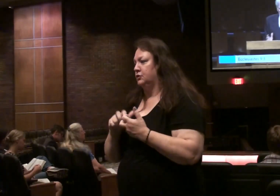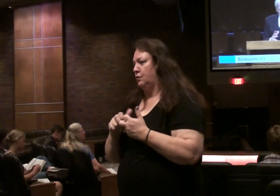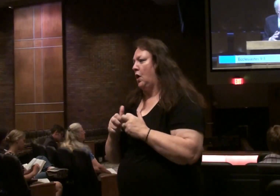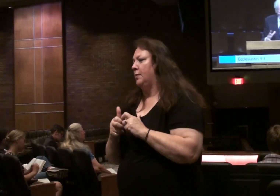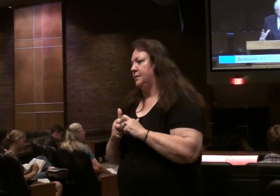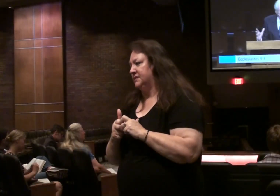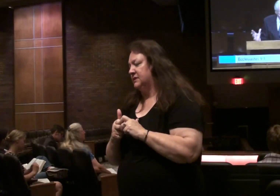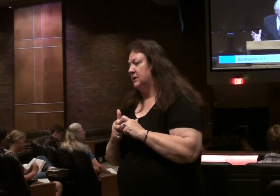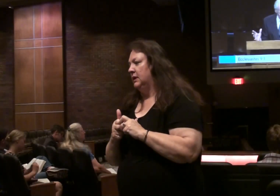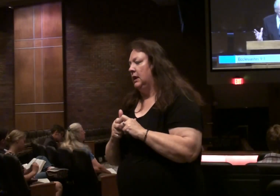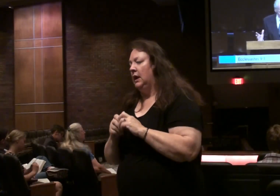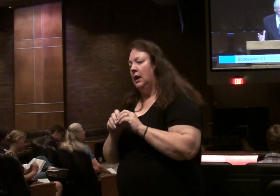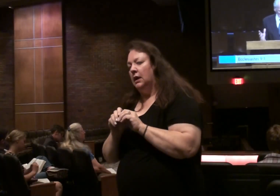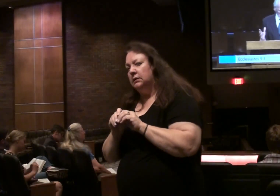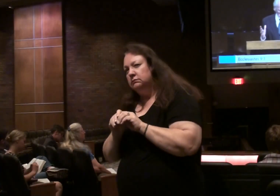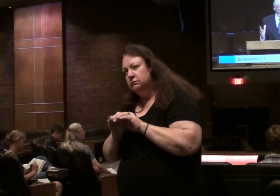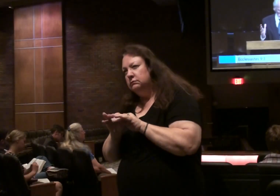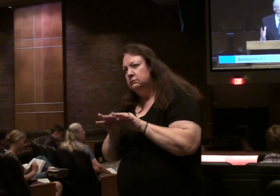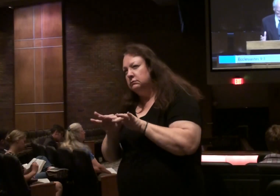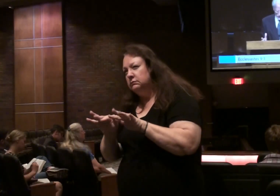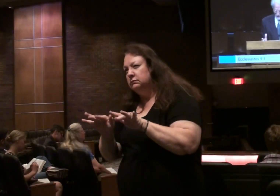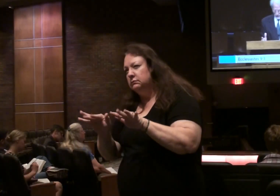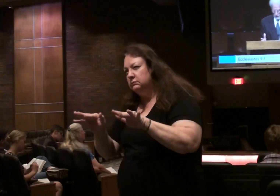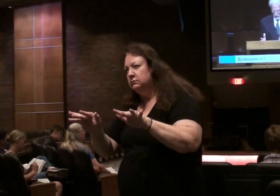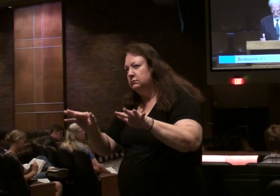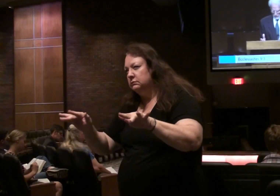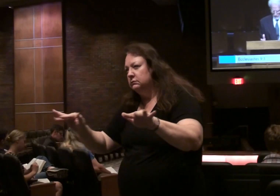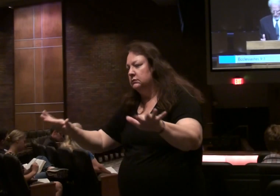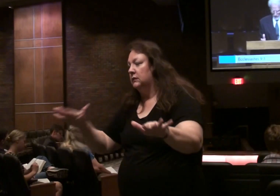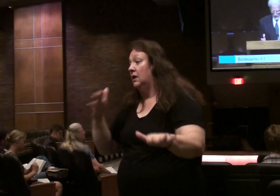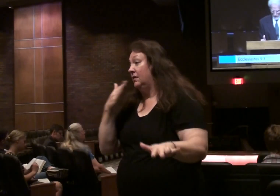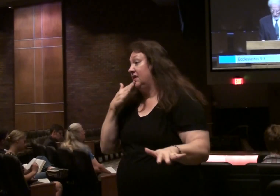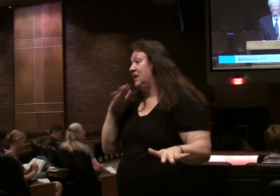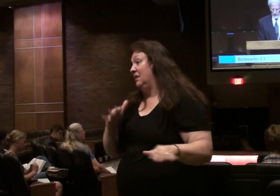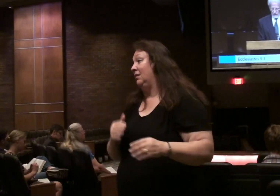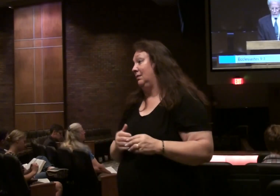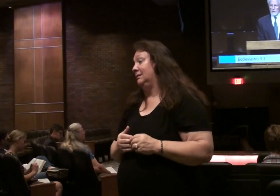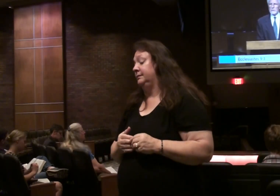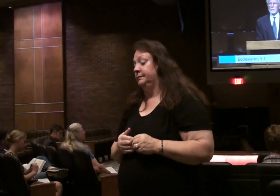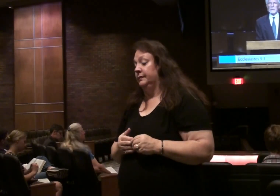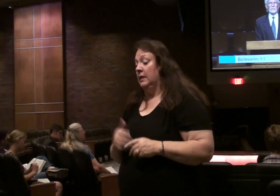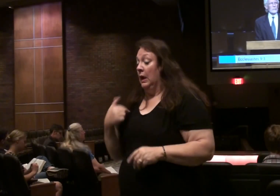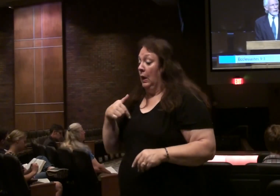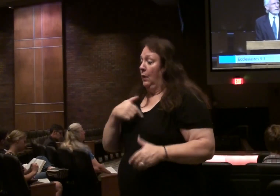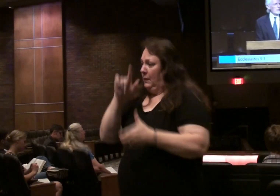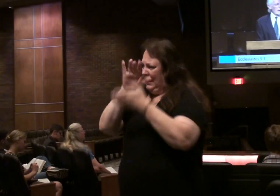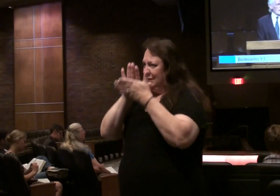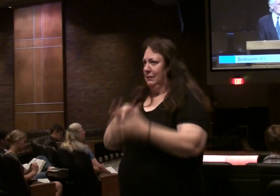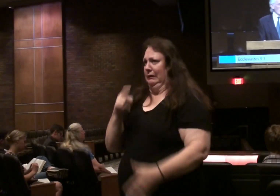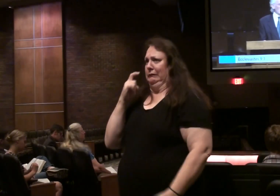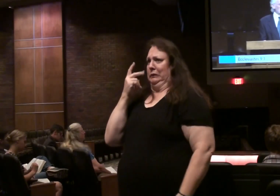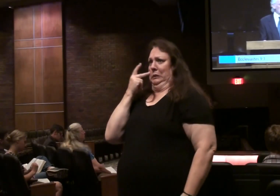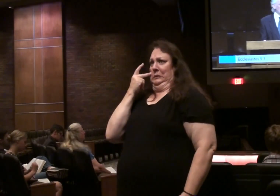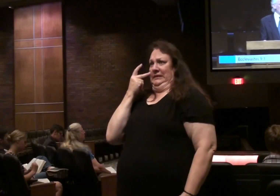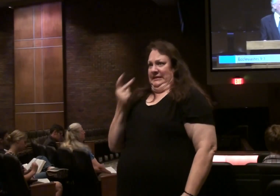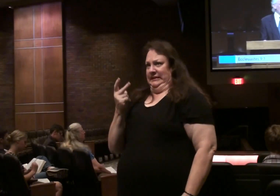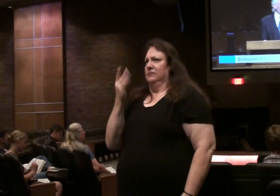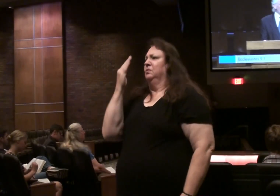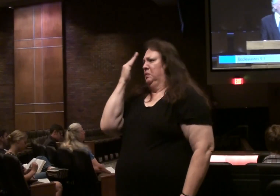and allows the spread of disorder and evil. We as believers recognize